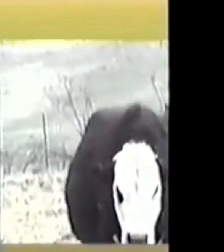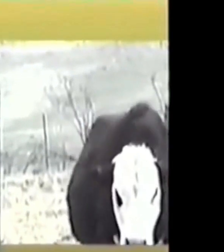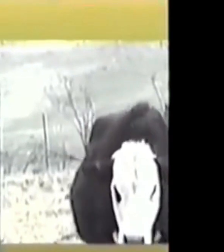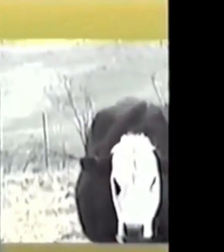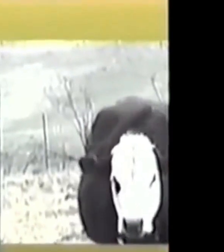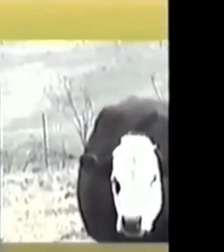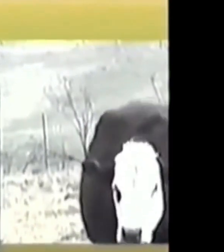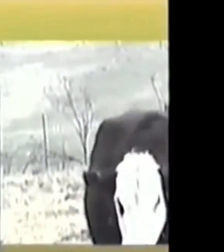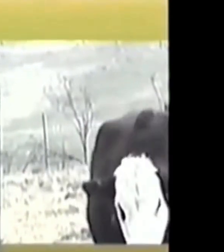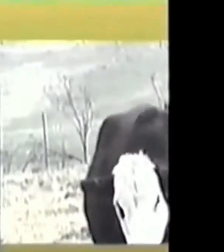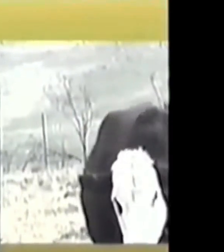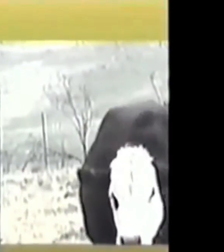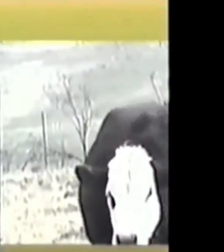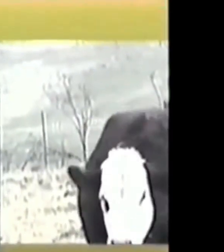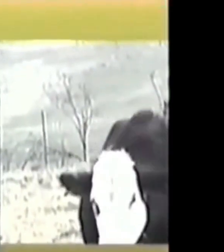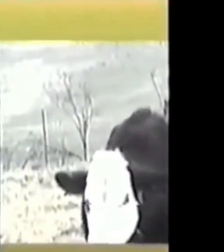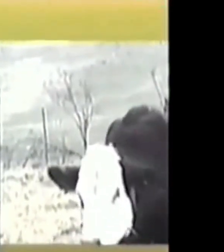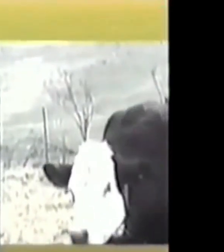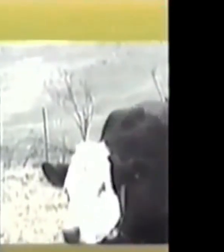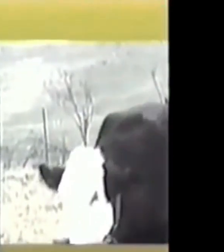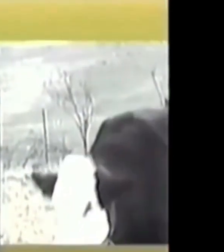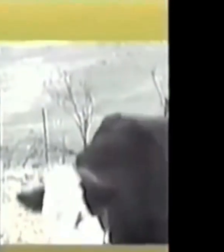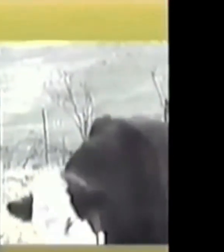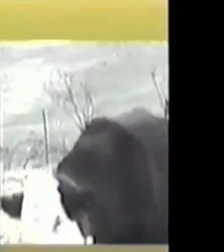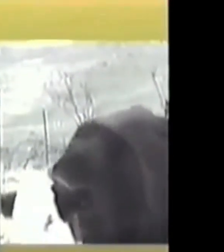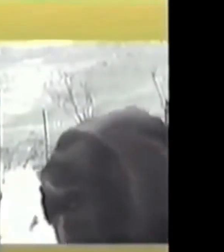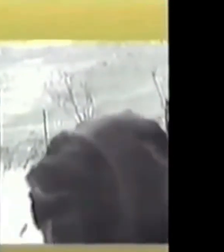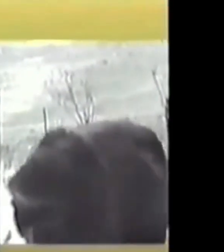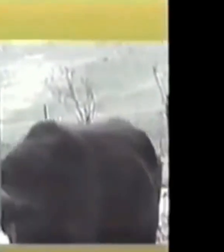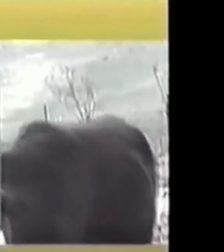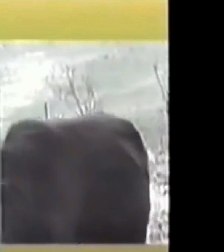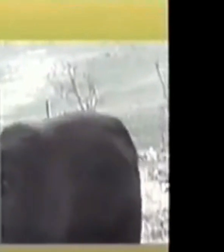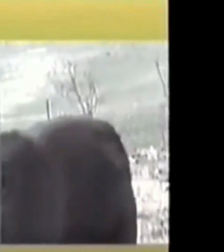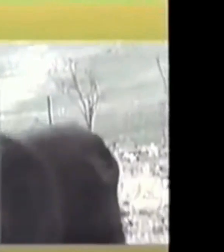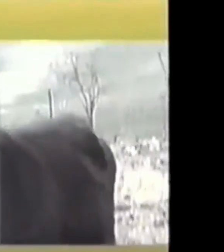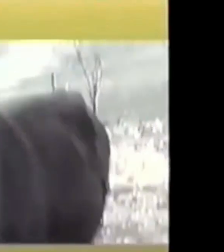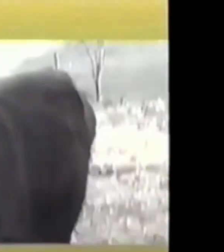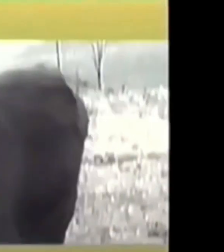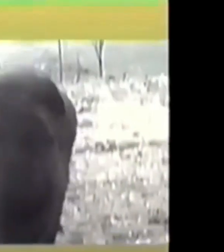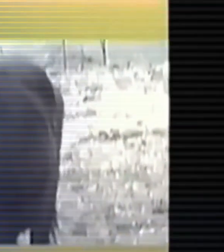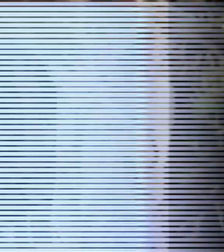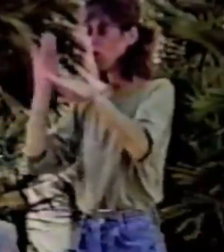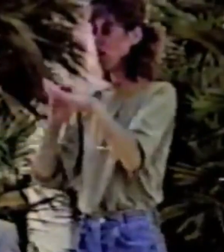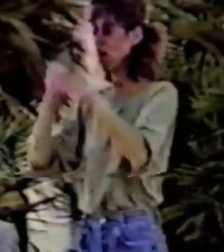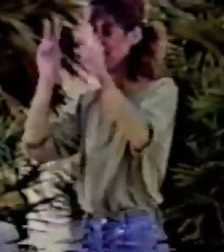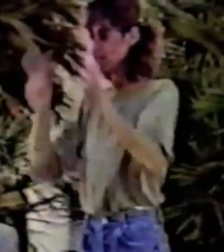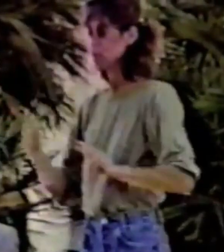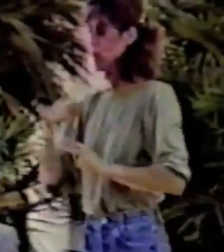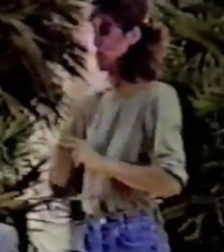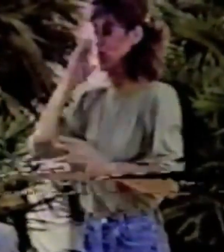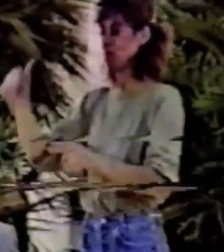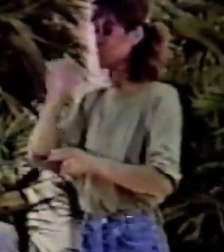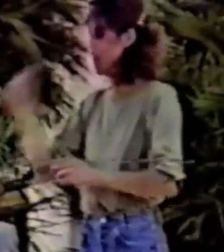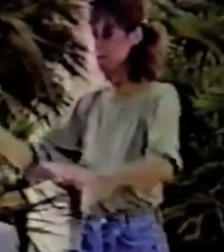they're compelling, they're persuasive, that make the case that these rights extend to other animals. And we will not